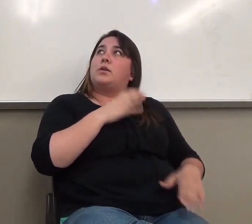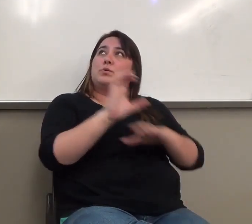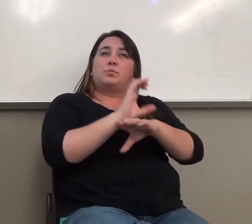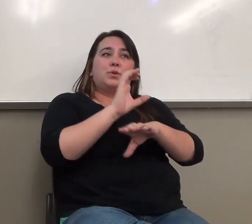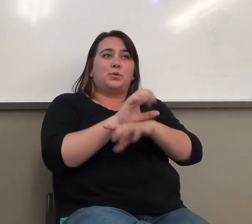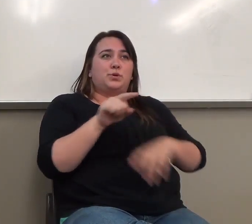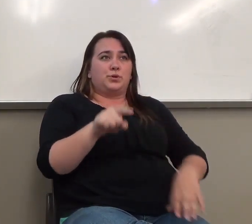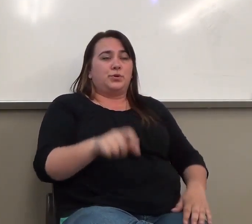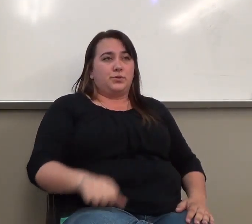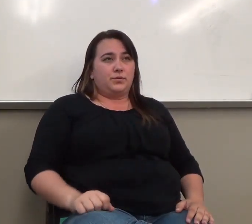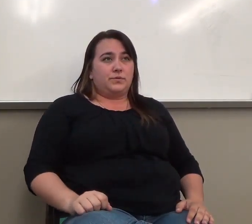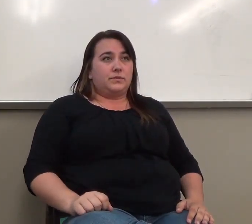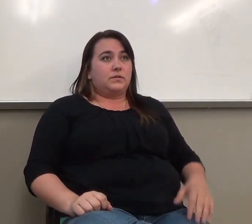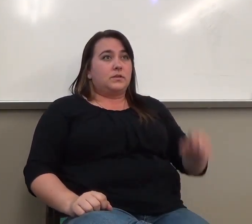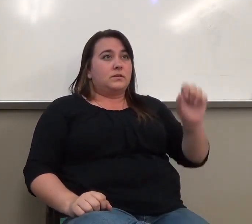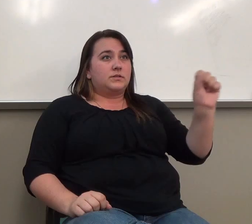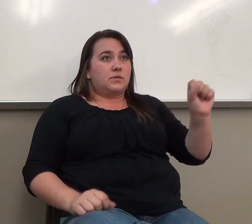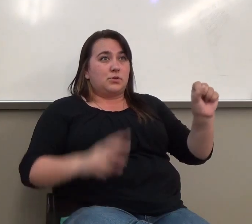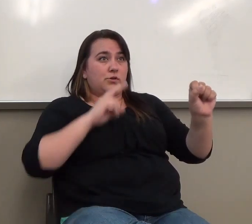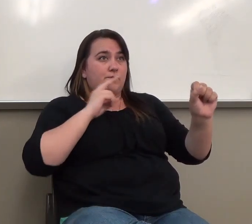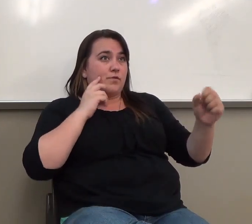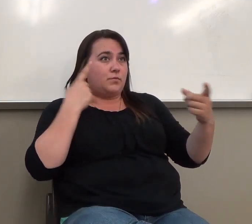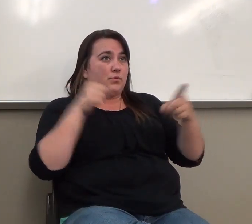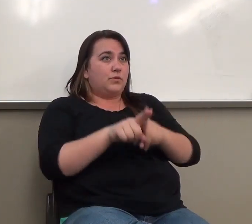If you say, and this usually happens when you,